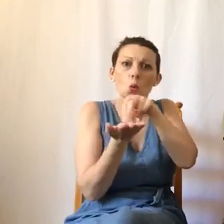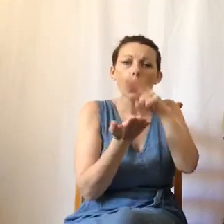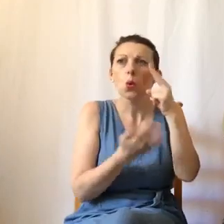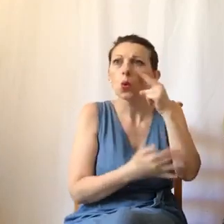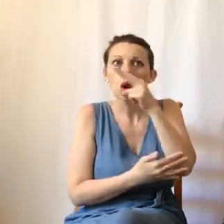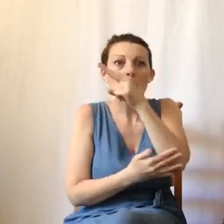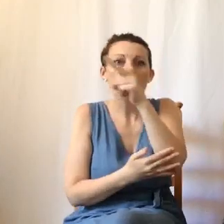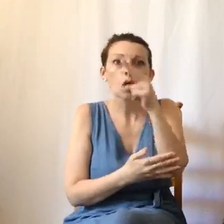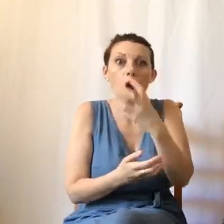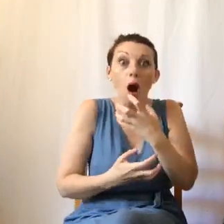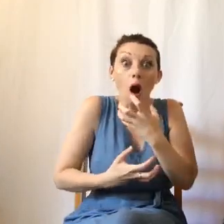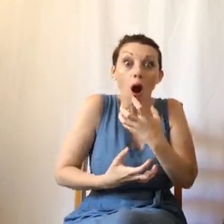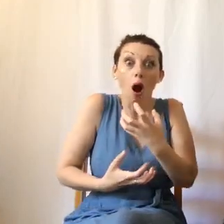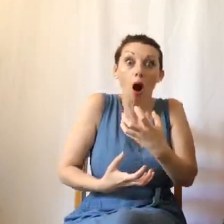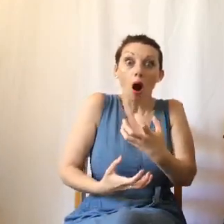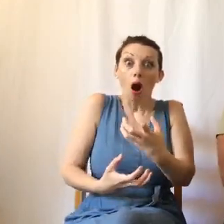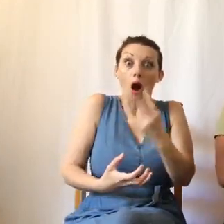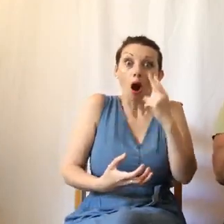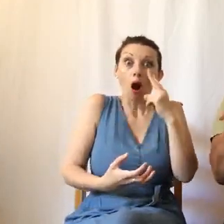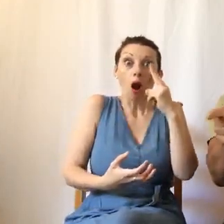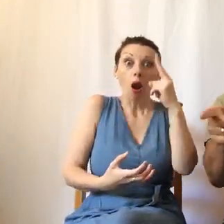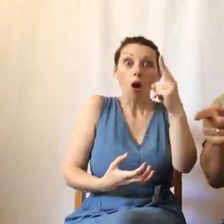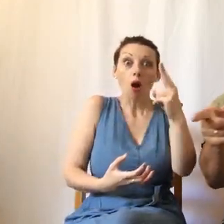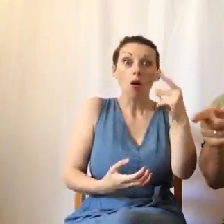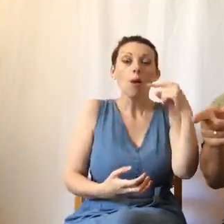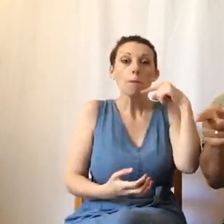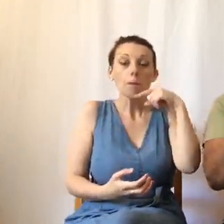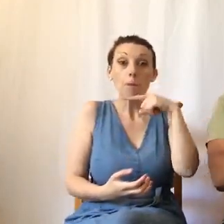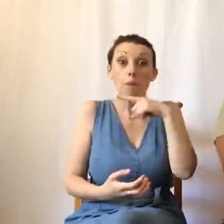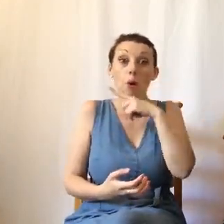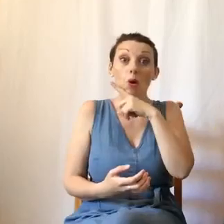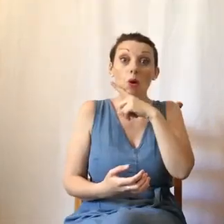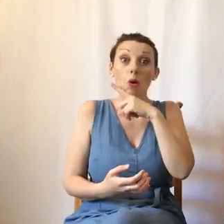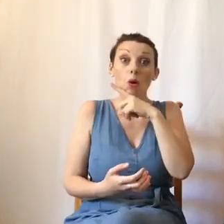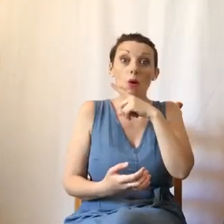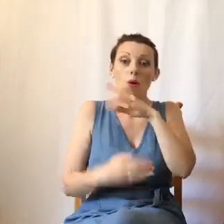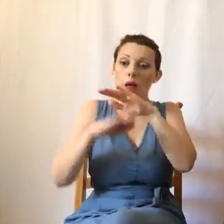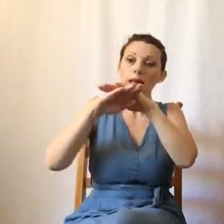gasping when she saw him. A boy sat on the shore.